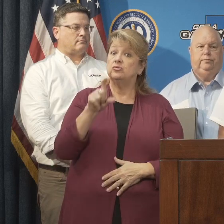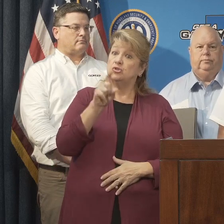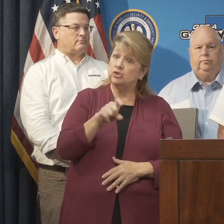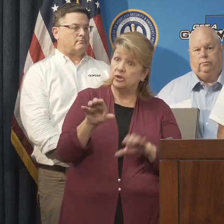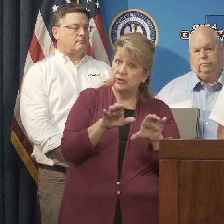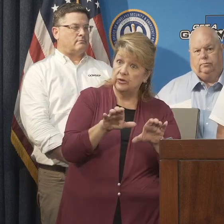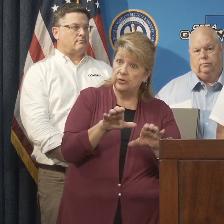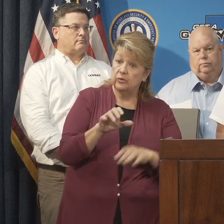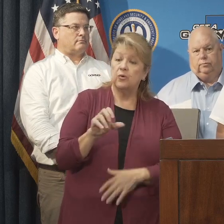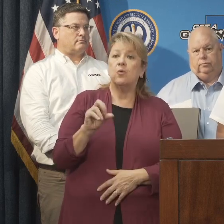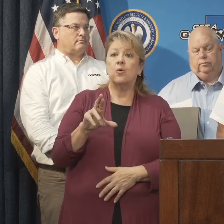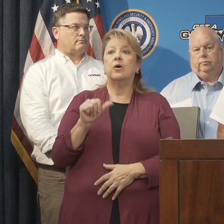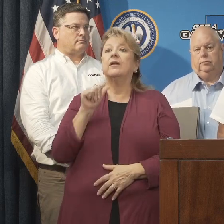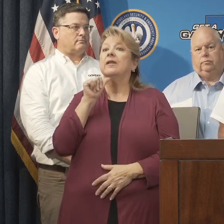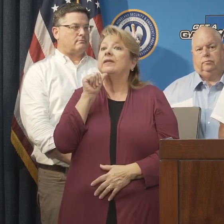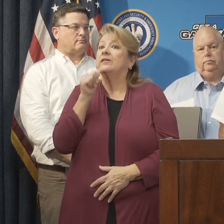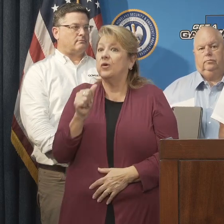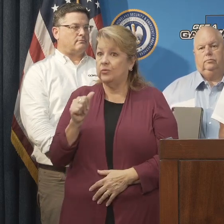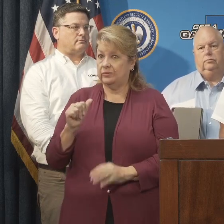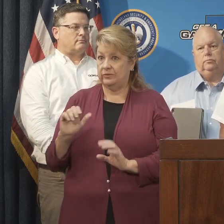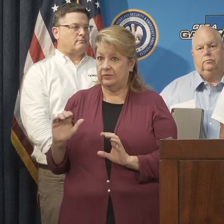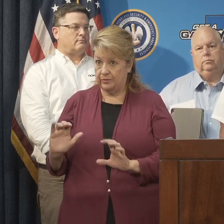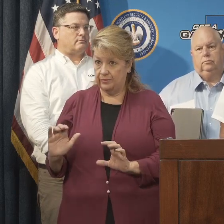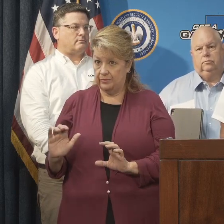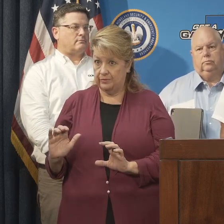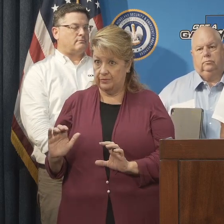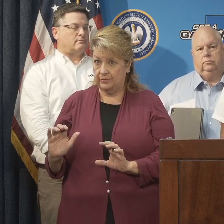do. And asking you to,